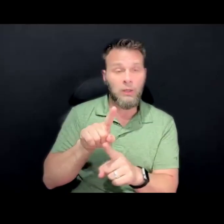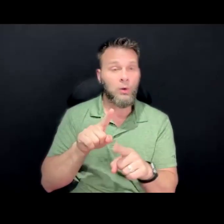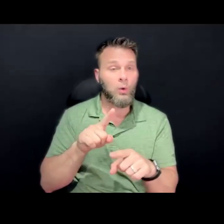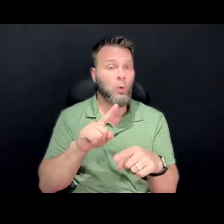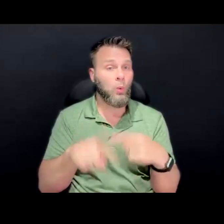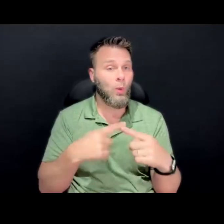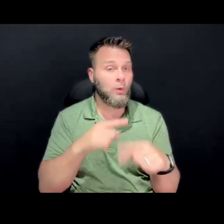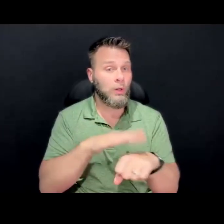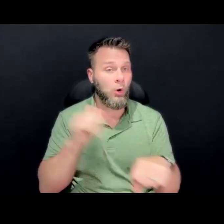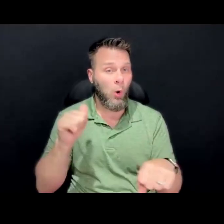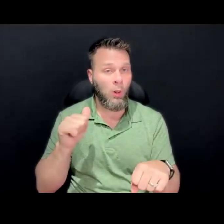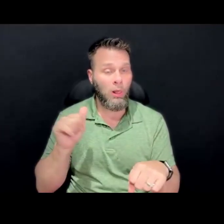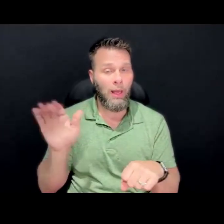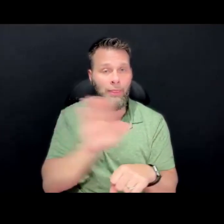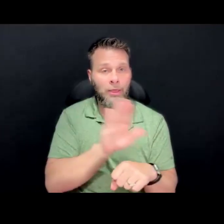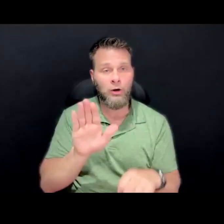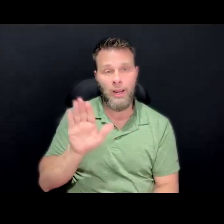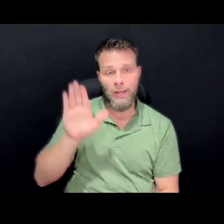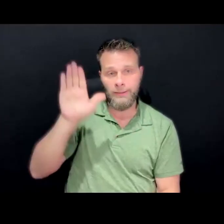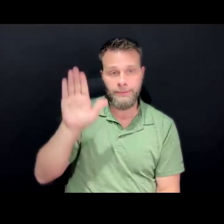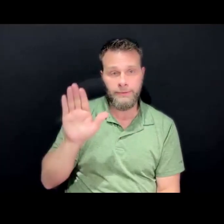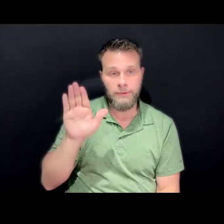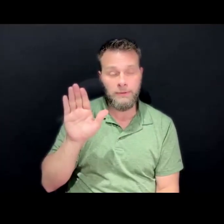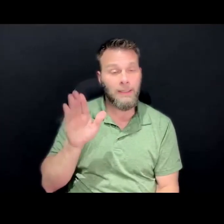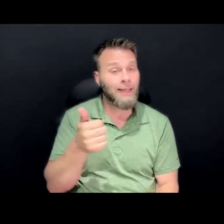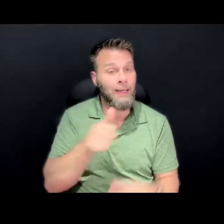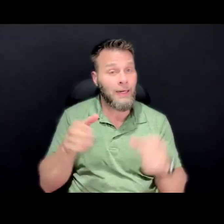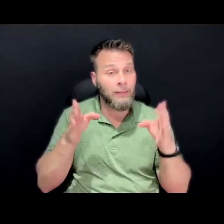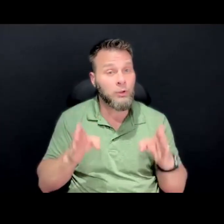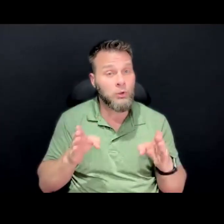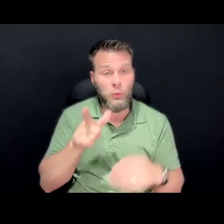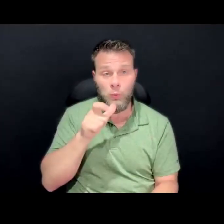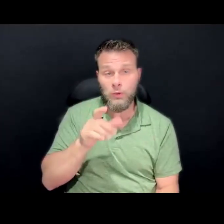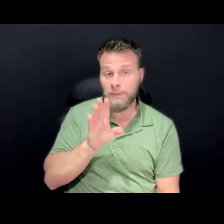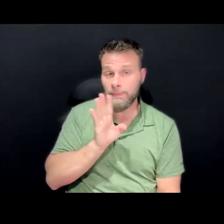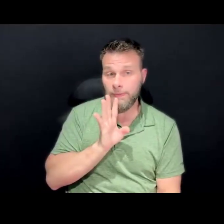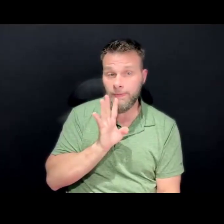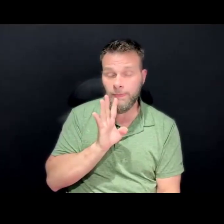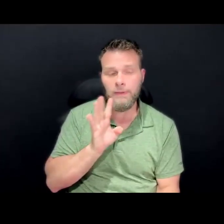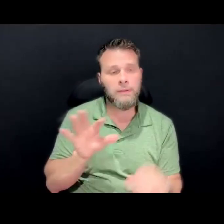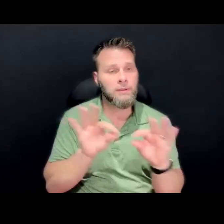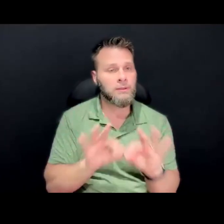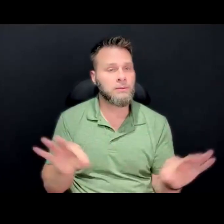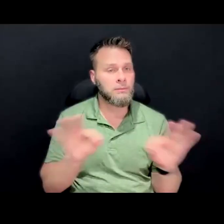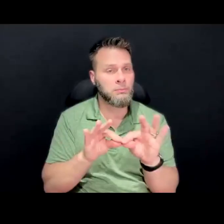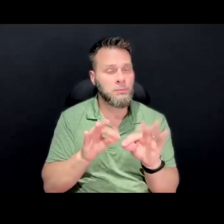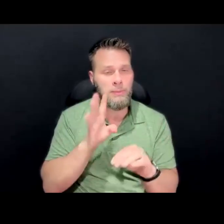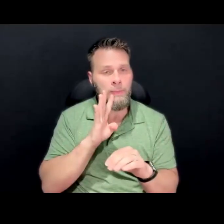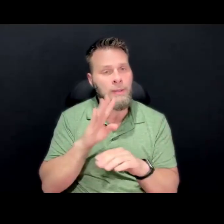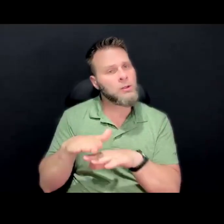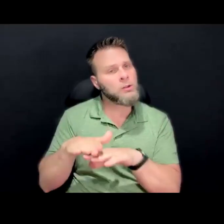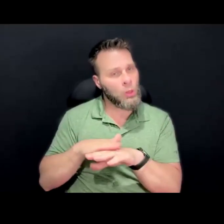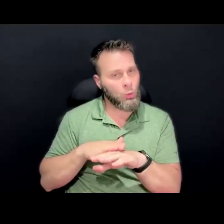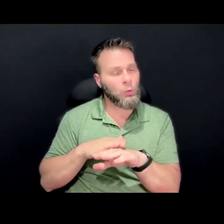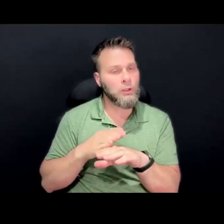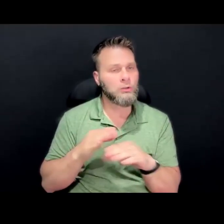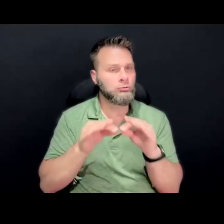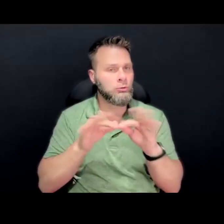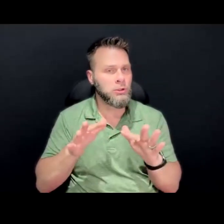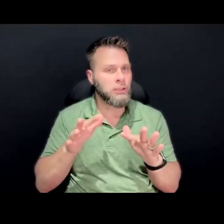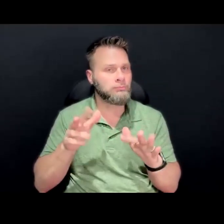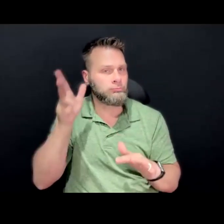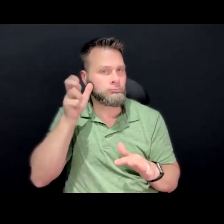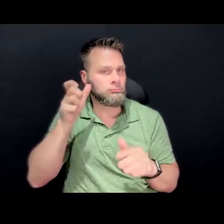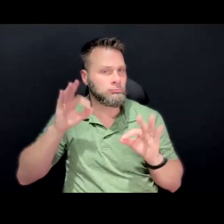hands. Anyone speaking, please be sure to speak slowly for interpreters. The Q&A portion